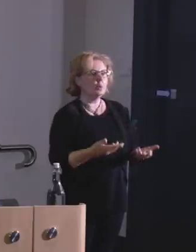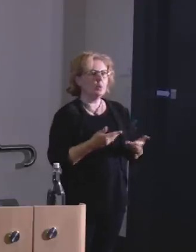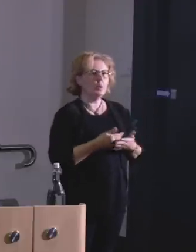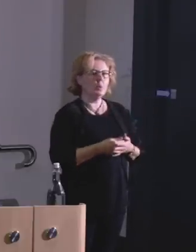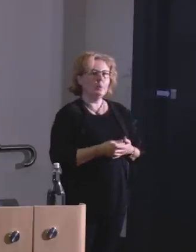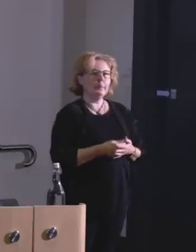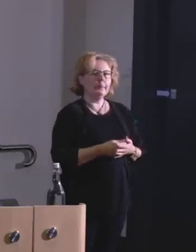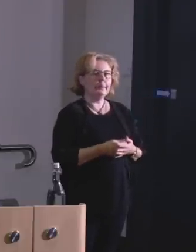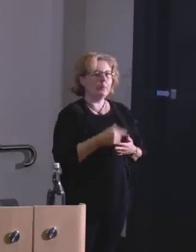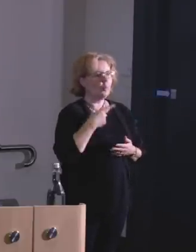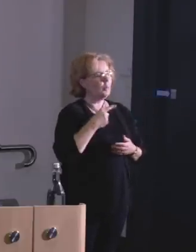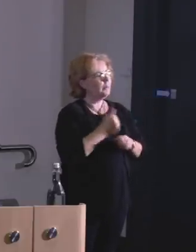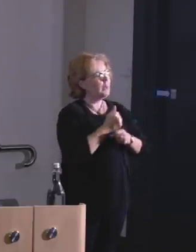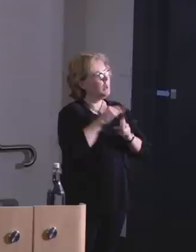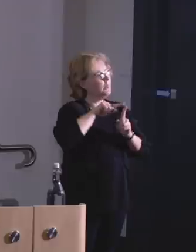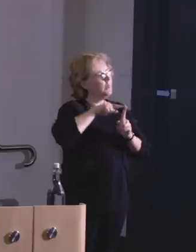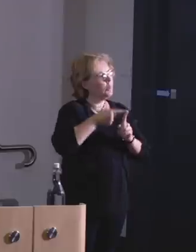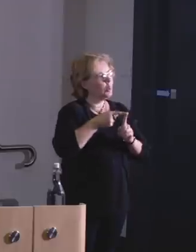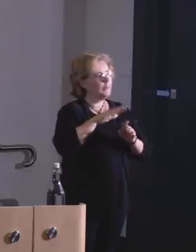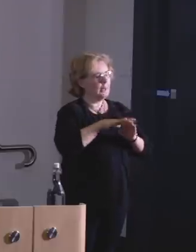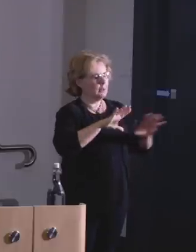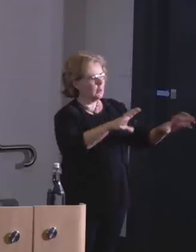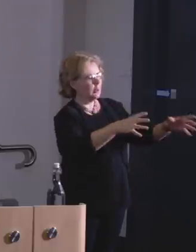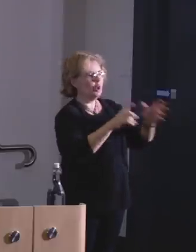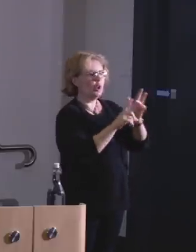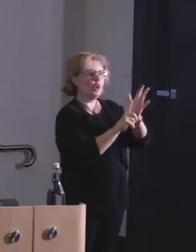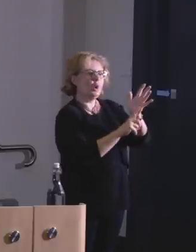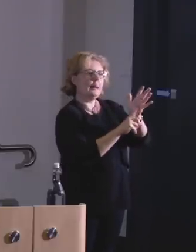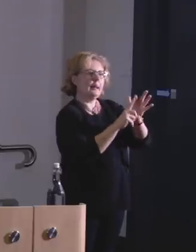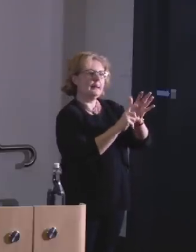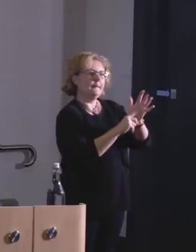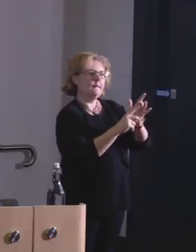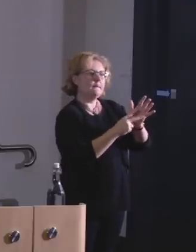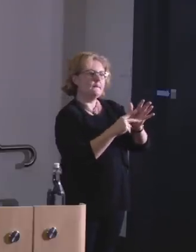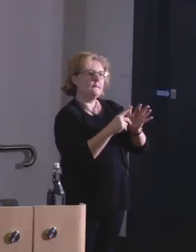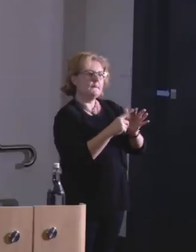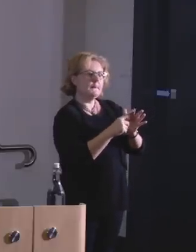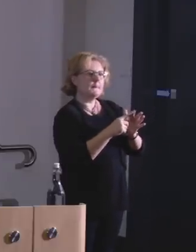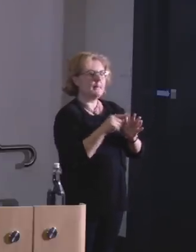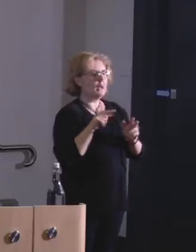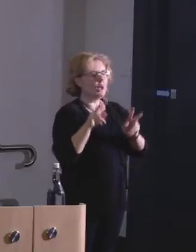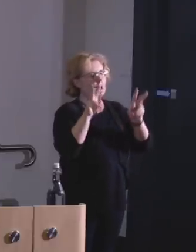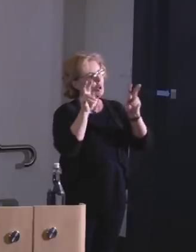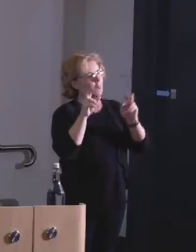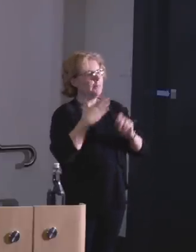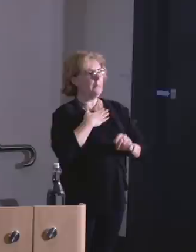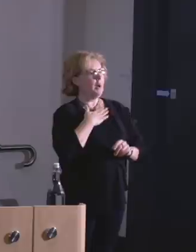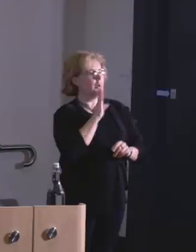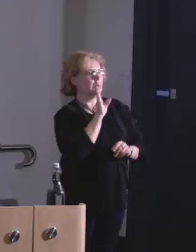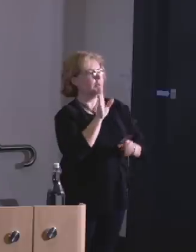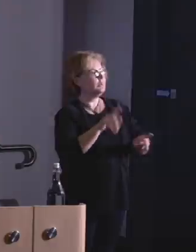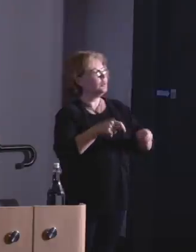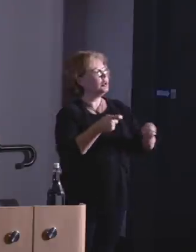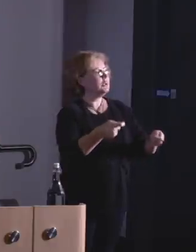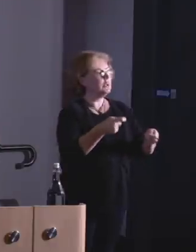and why I'm making a point about the collective is the title of my presentation, which was,